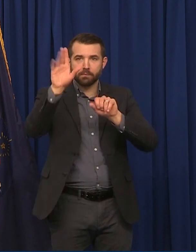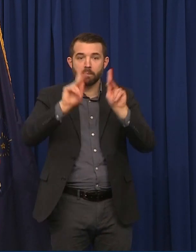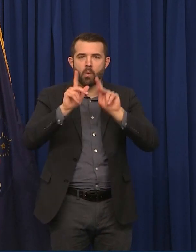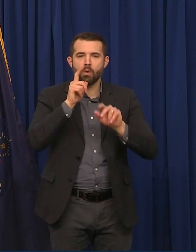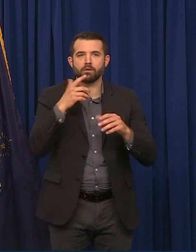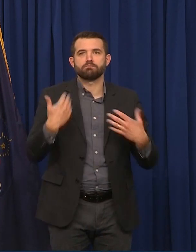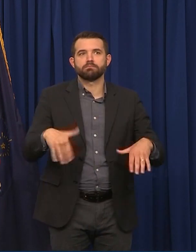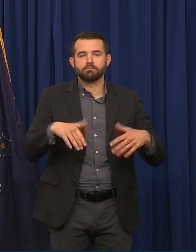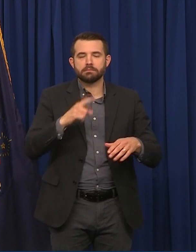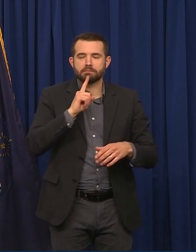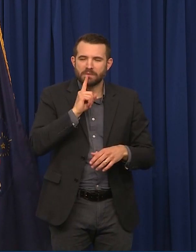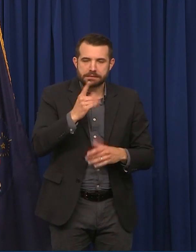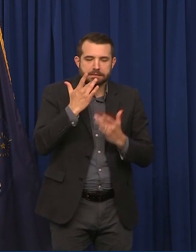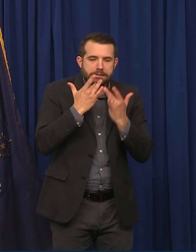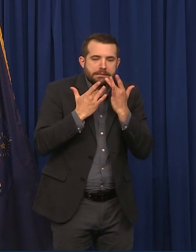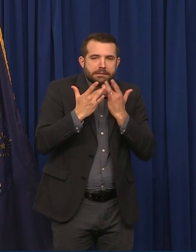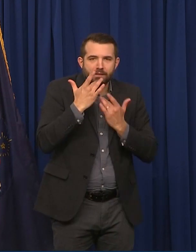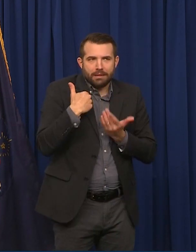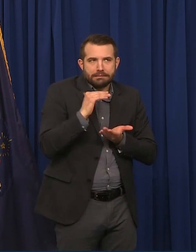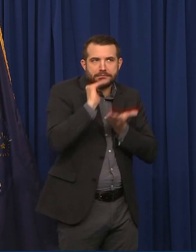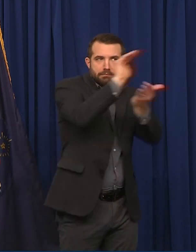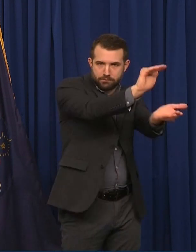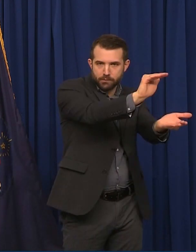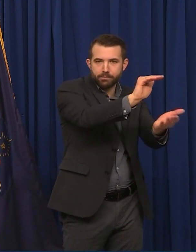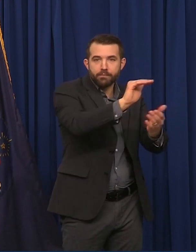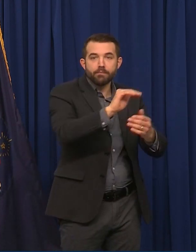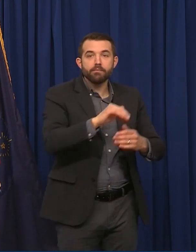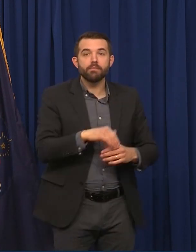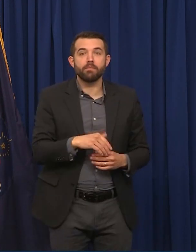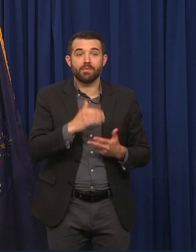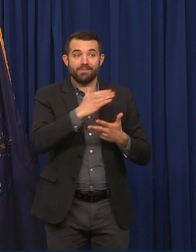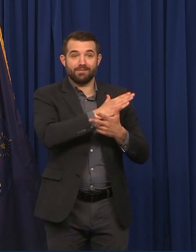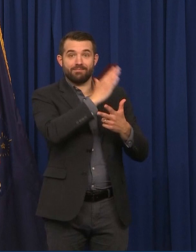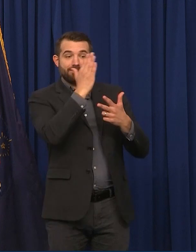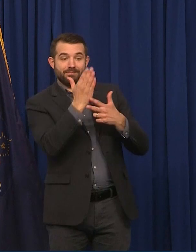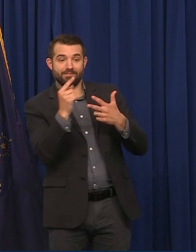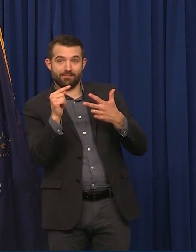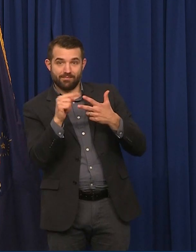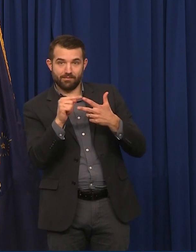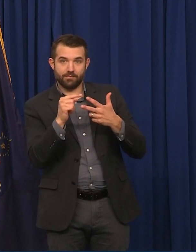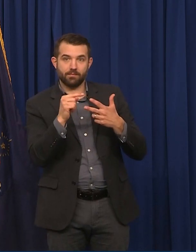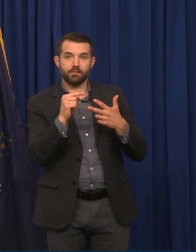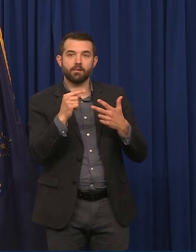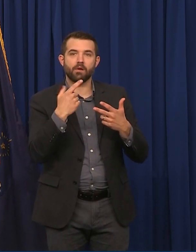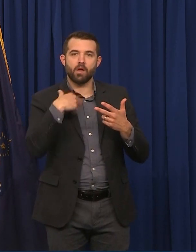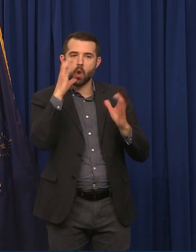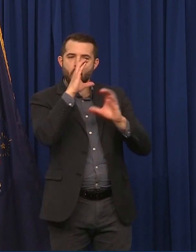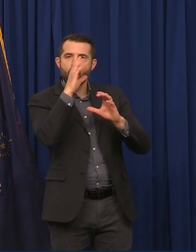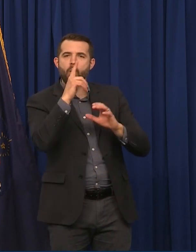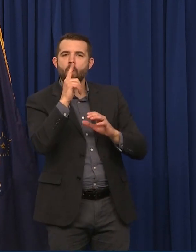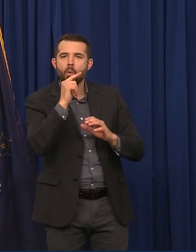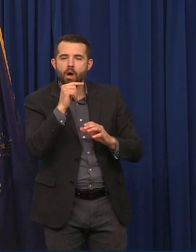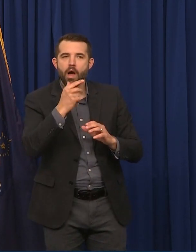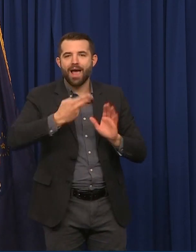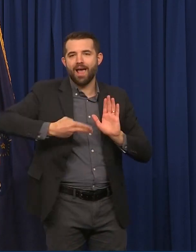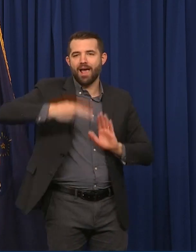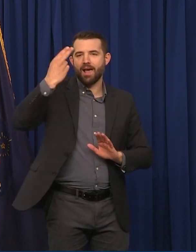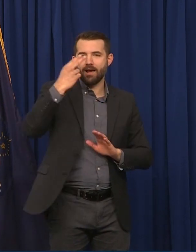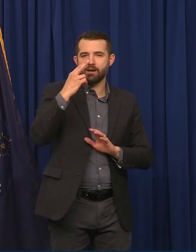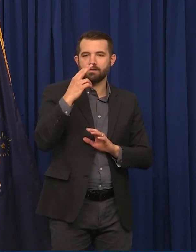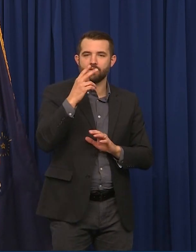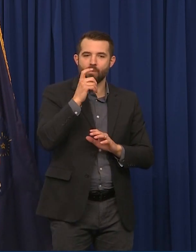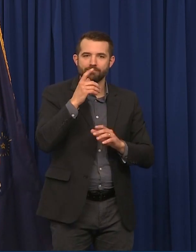is that we now want to focus on where we think there will be high patient volumes, high numbers of